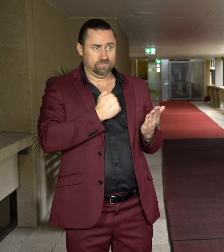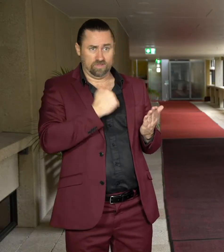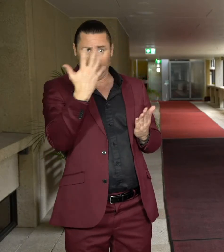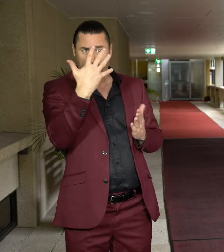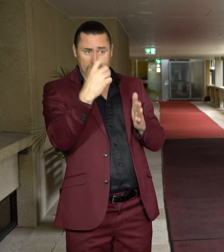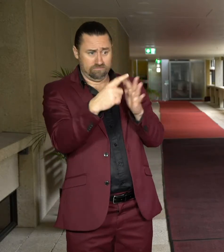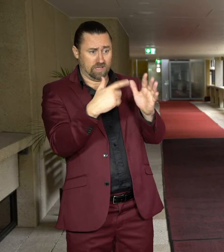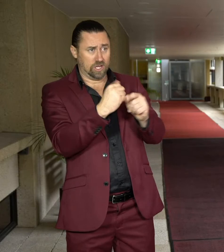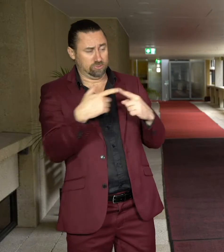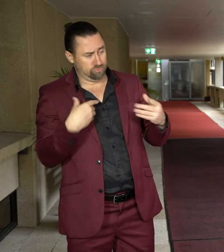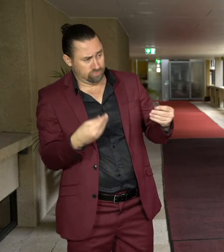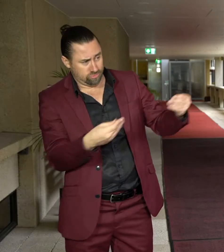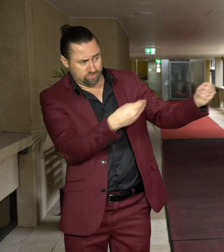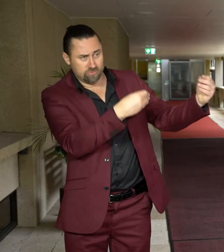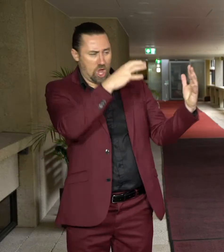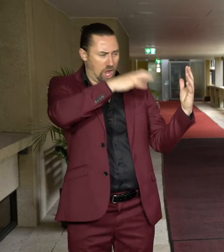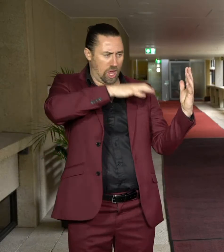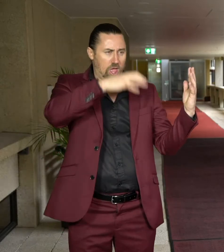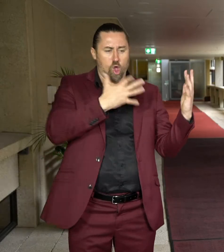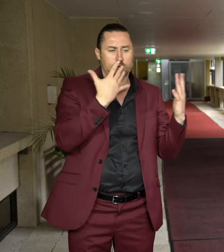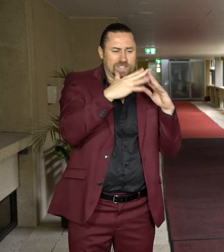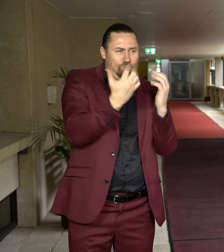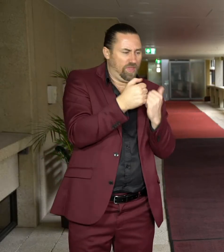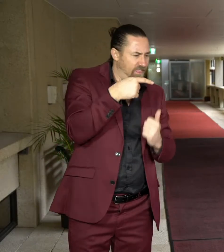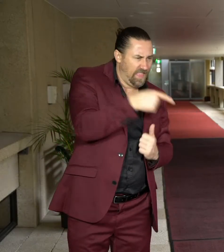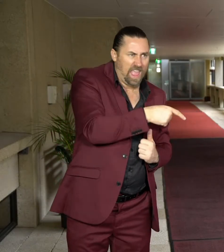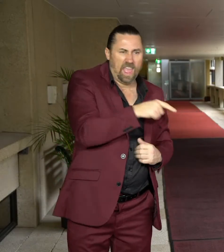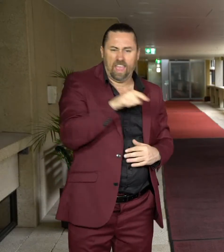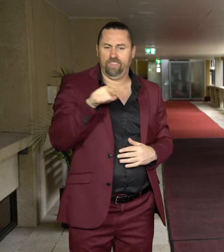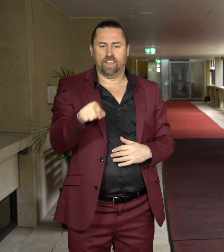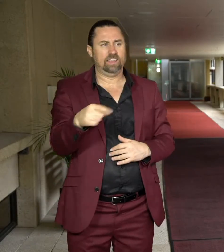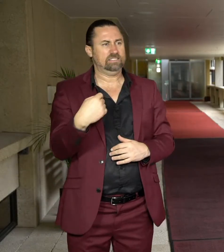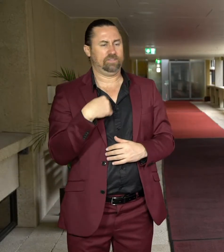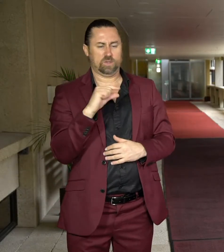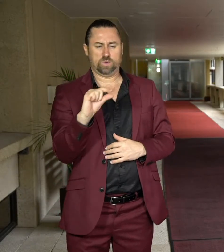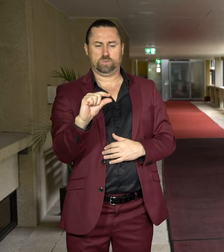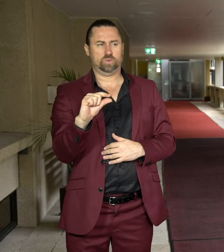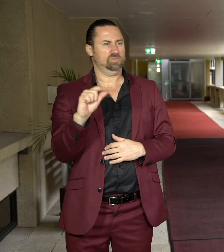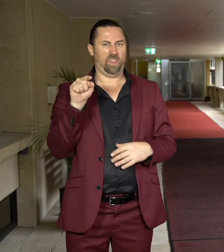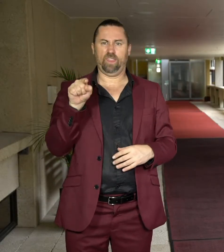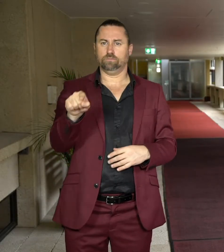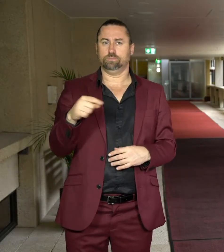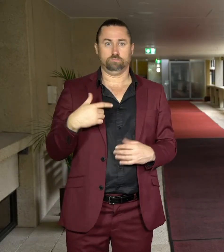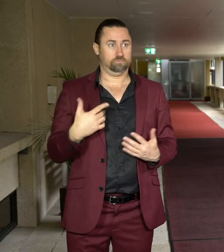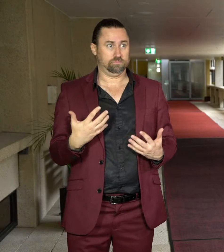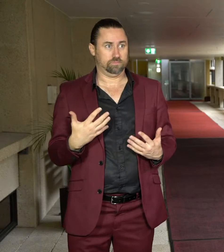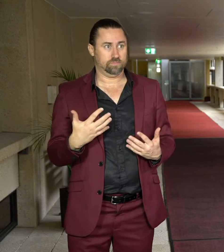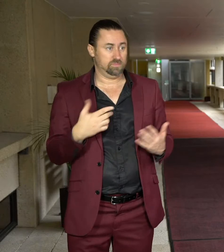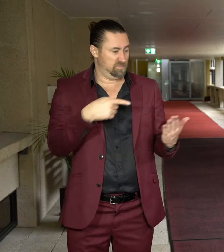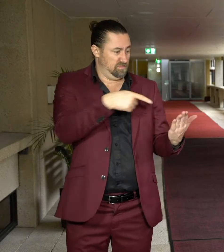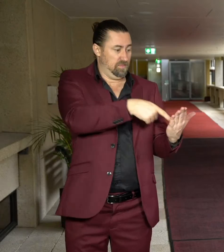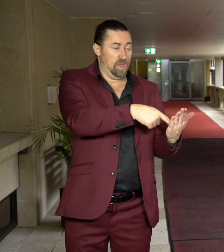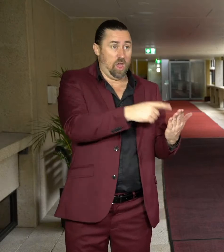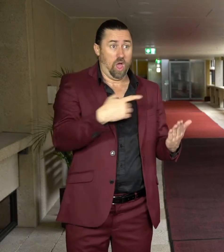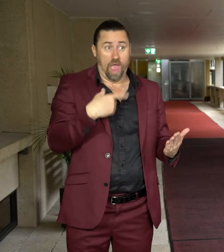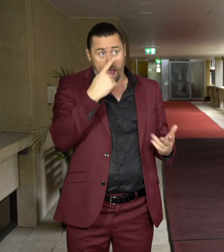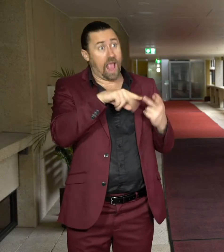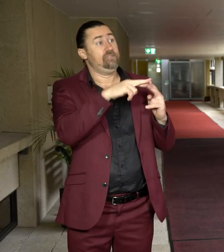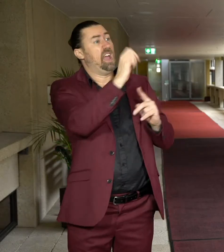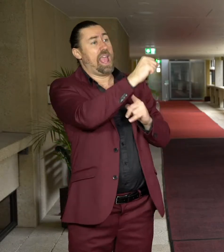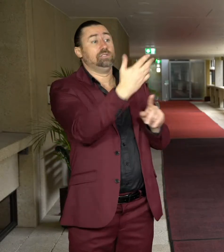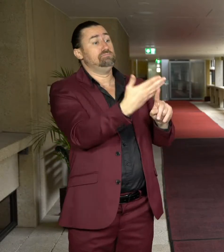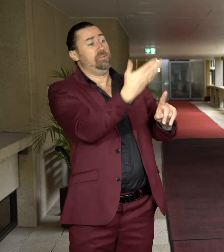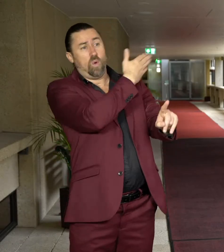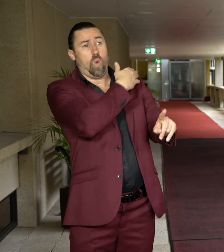consideration. They can be compared over time, but this proposal, first of all, could have been built already. Second